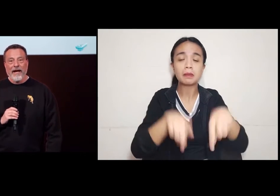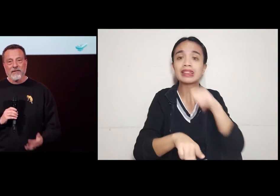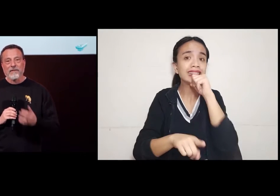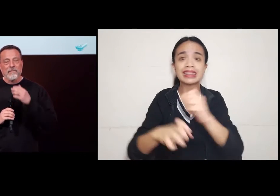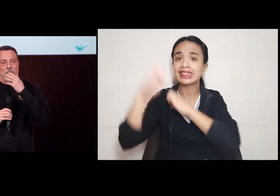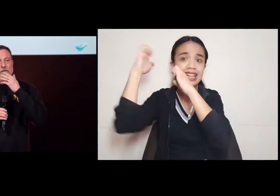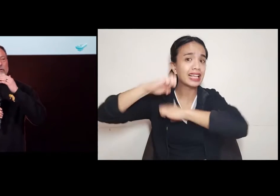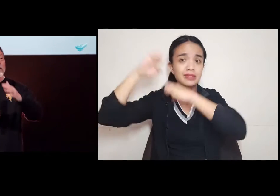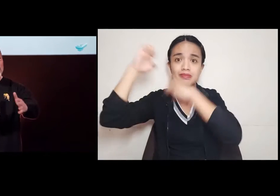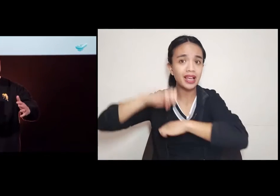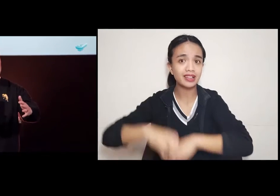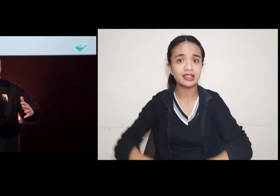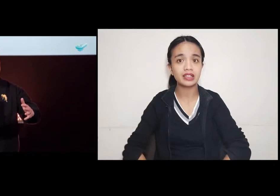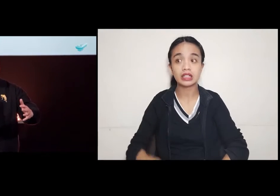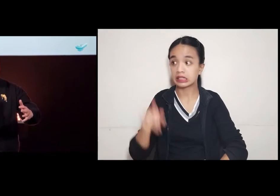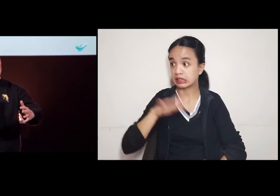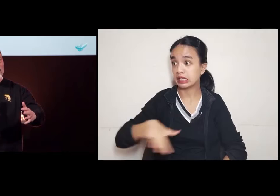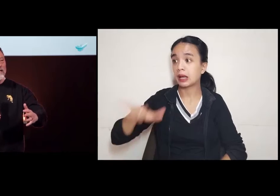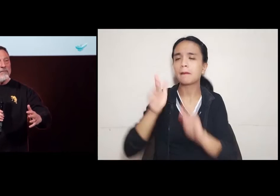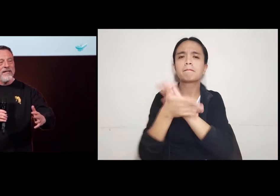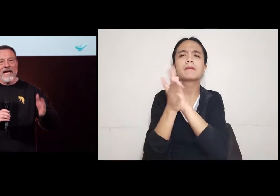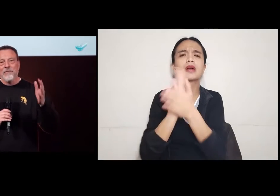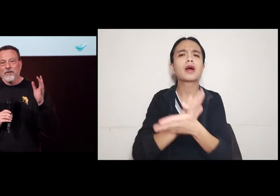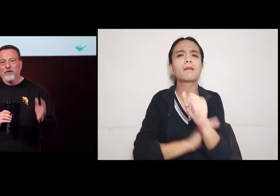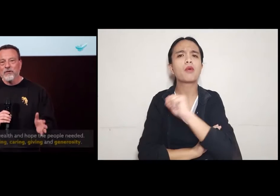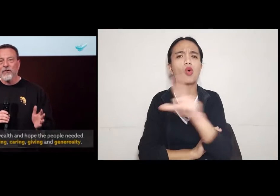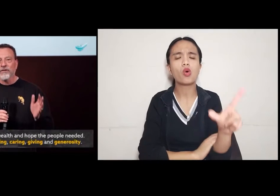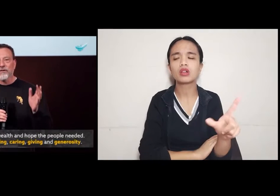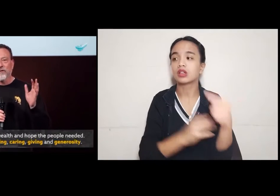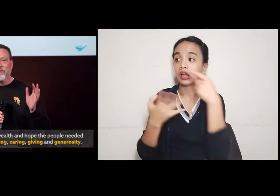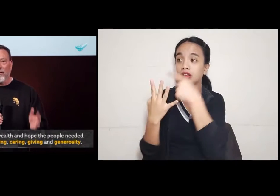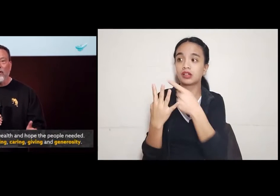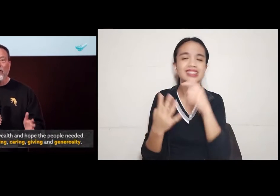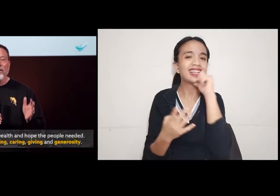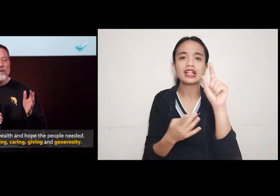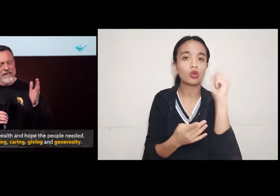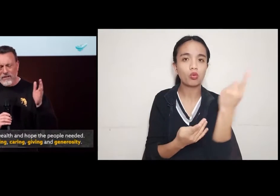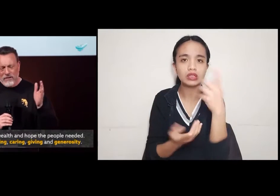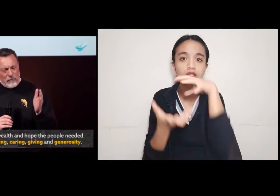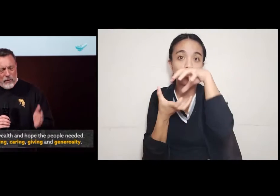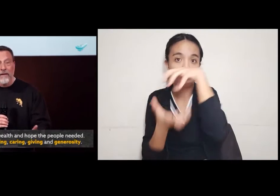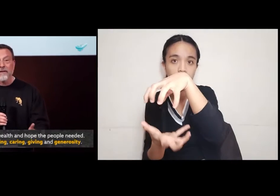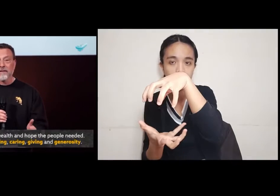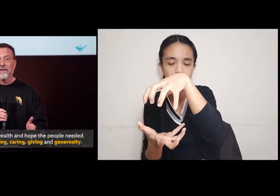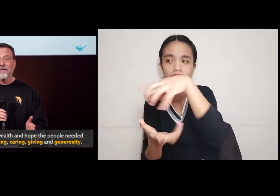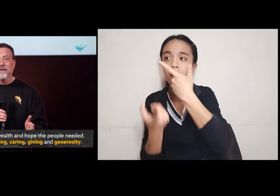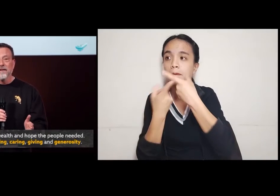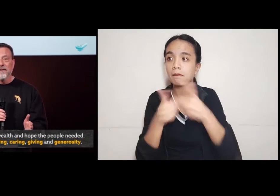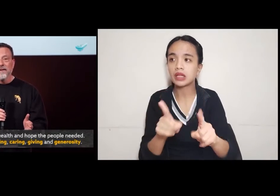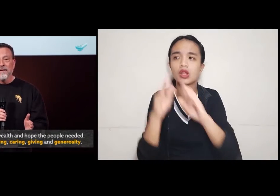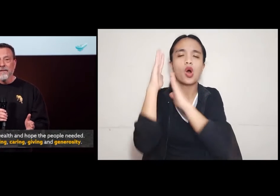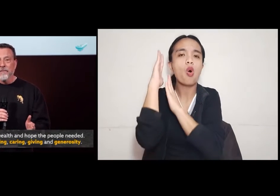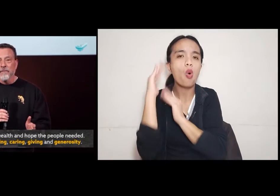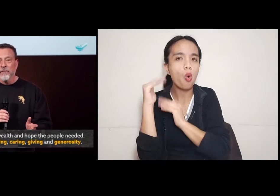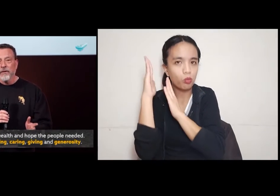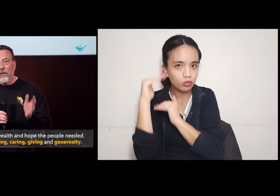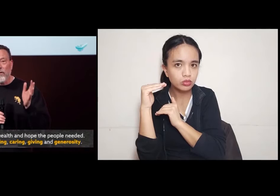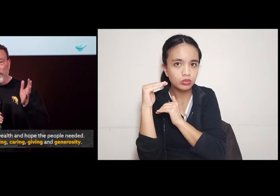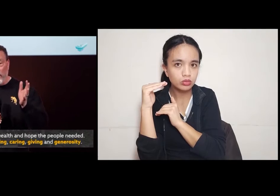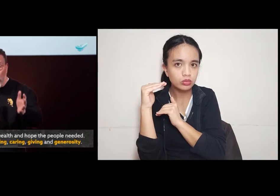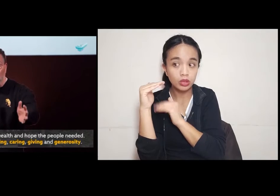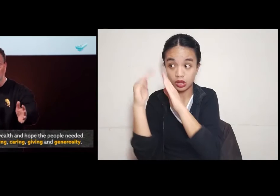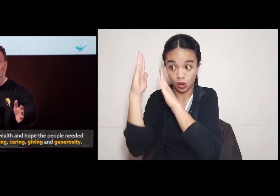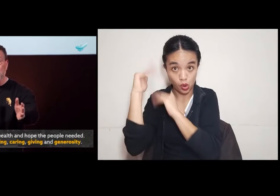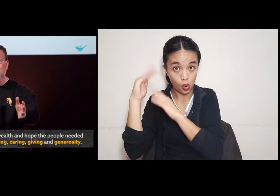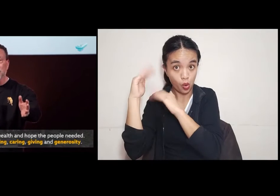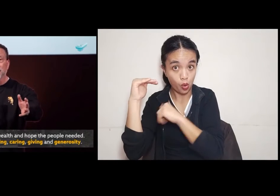couldn't imagine. 4 lepers who became the source of all, not just the wealth, but all